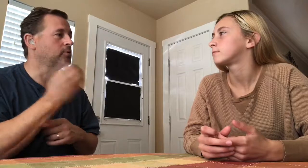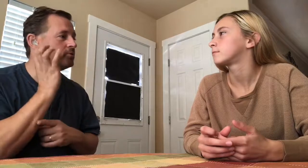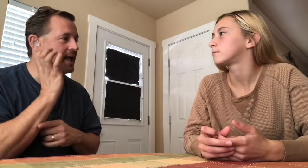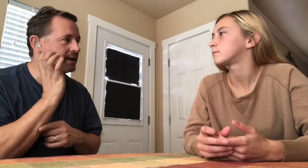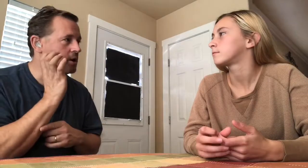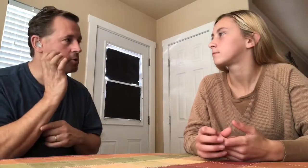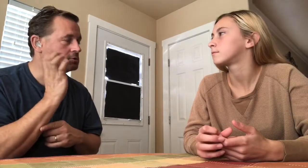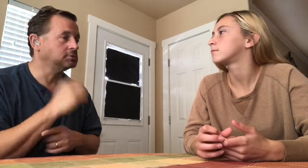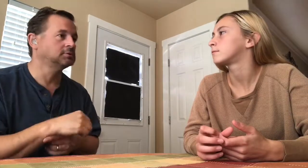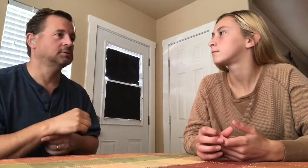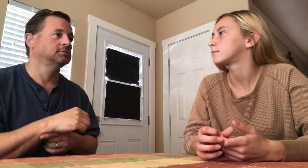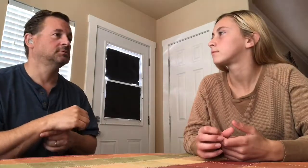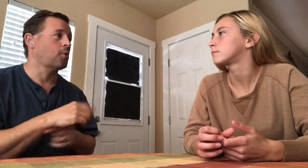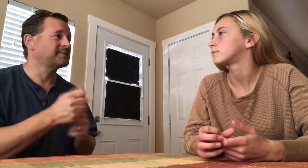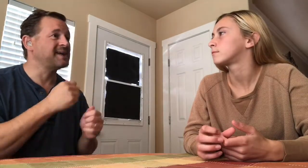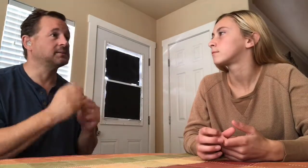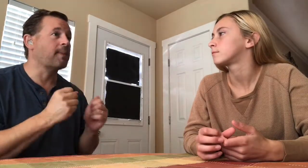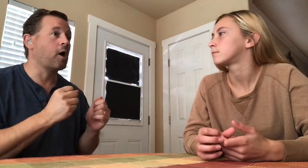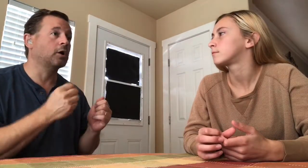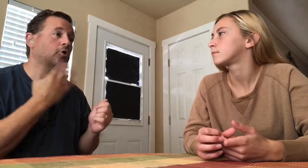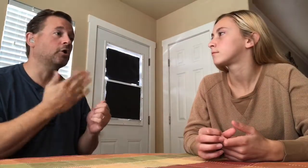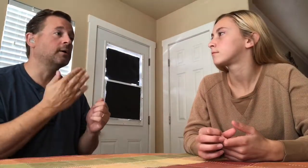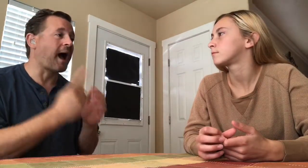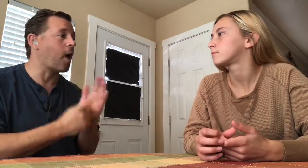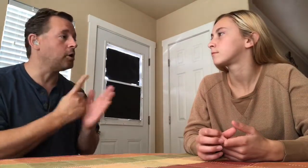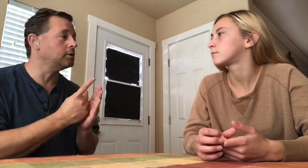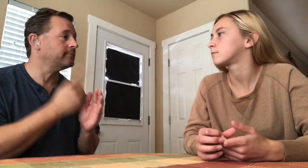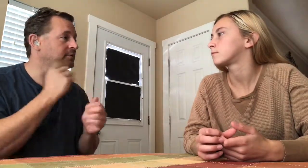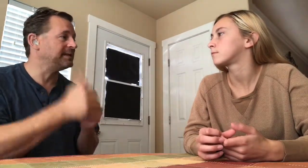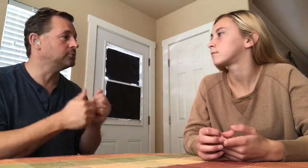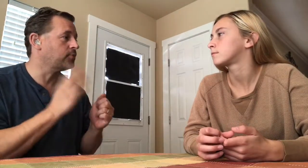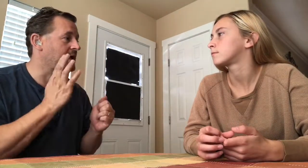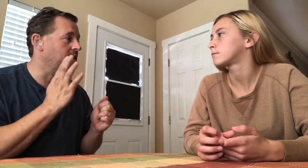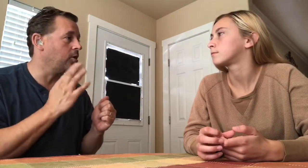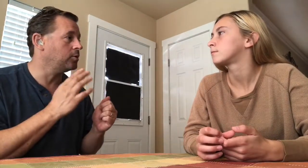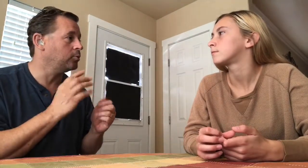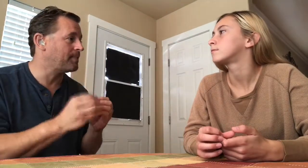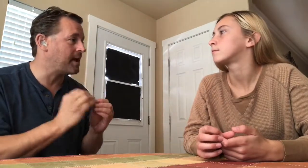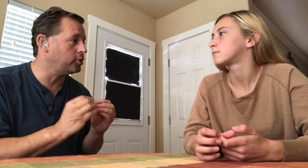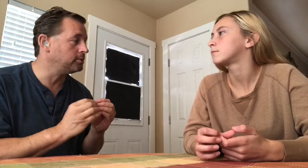the radio. So it takes about a good hour for each radio repaired.